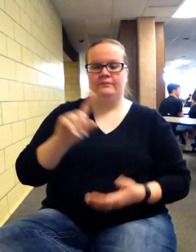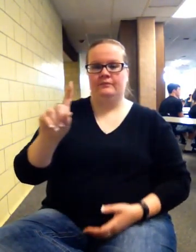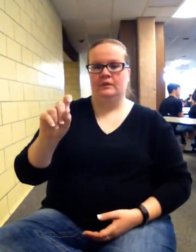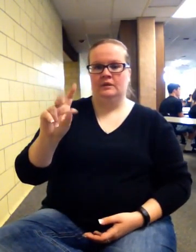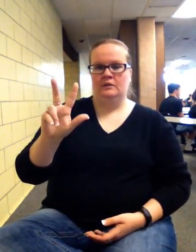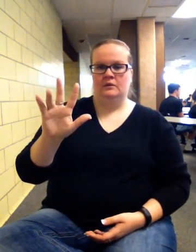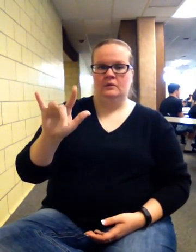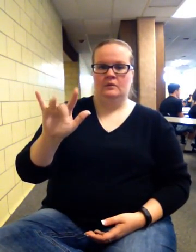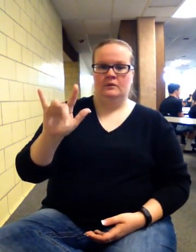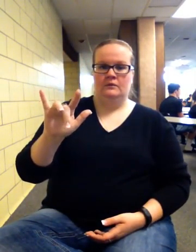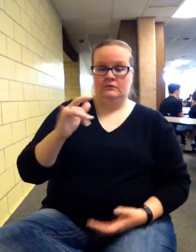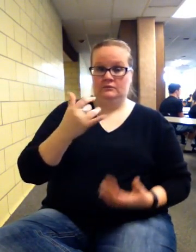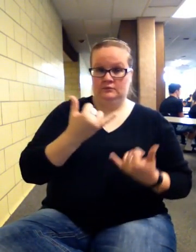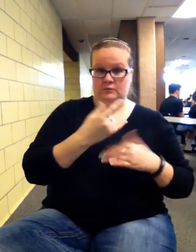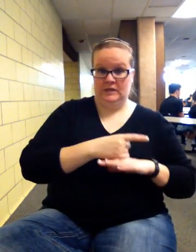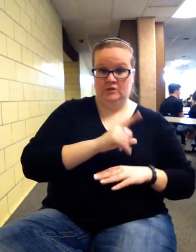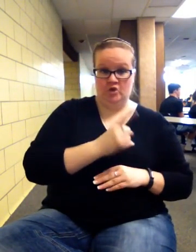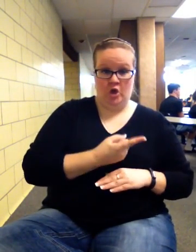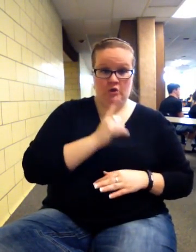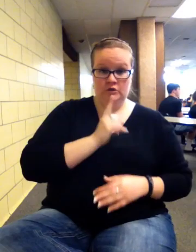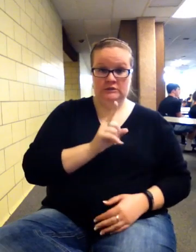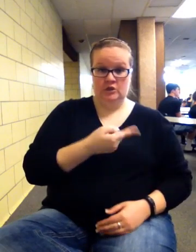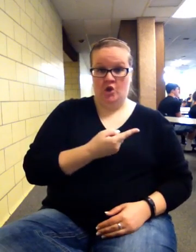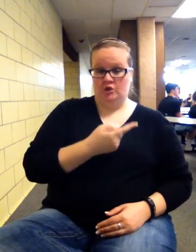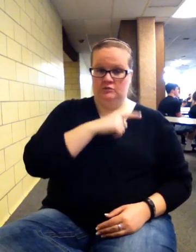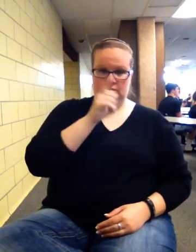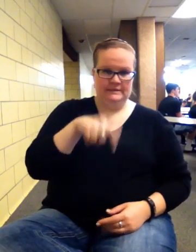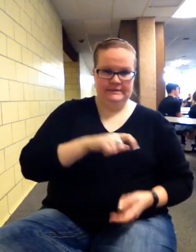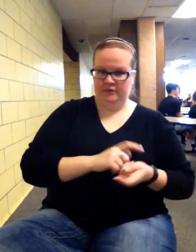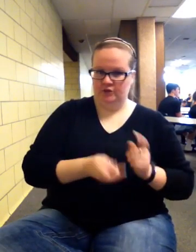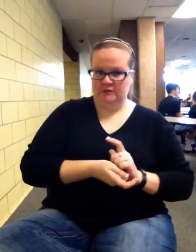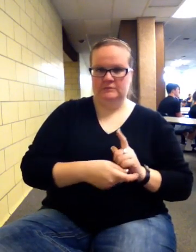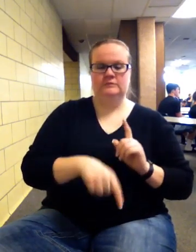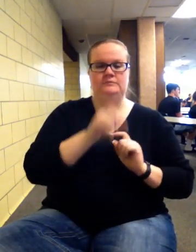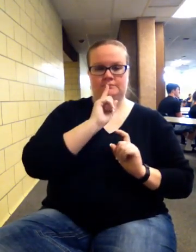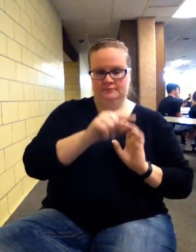dollar, so that doesn't need any adjustment. That stays the negative 52,125.